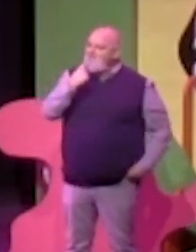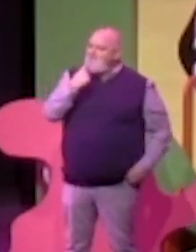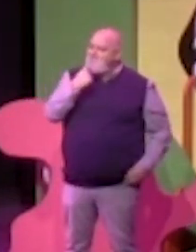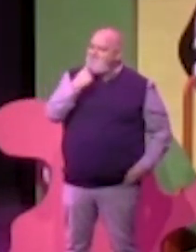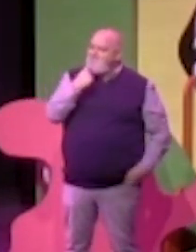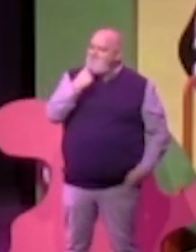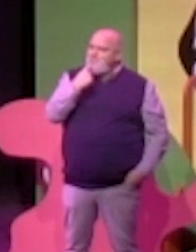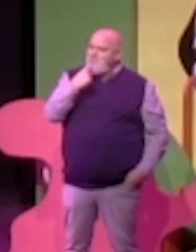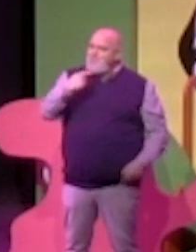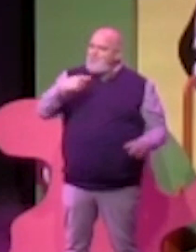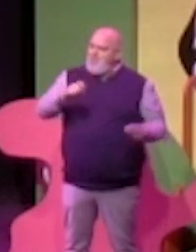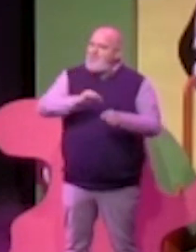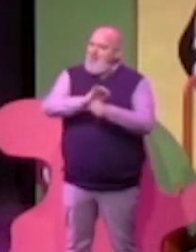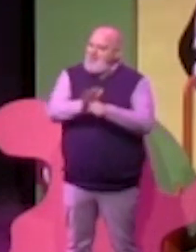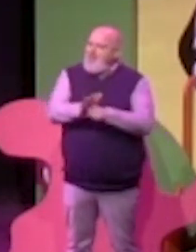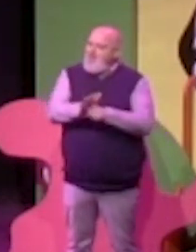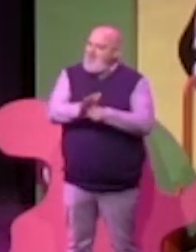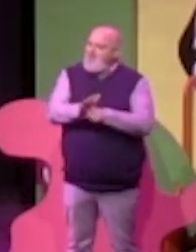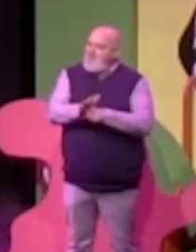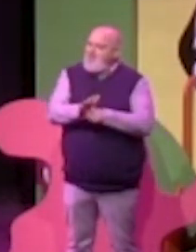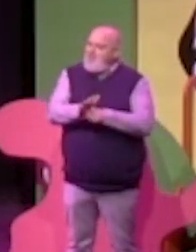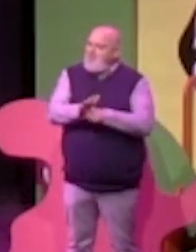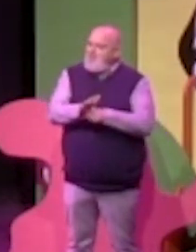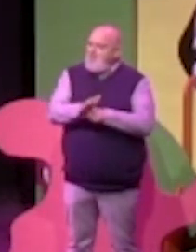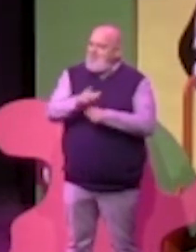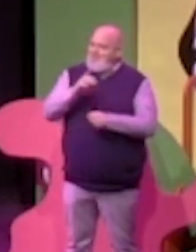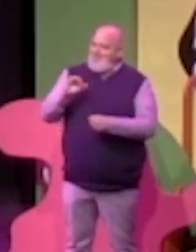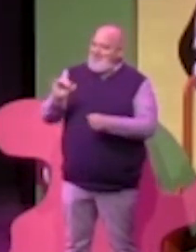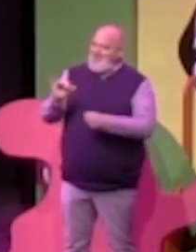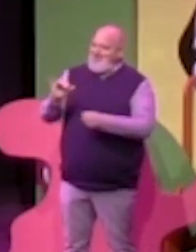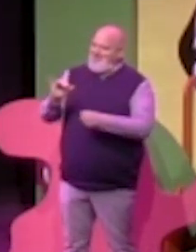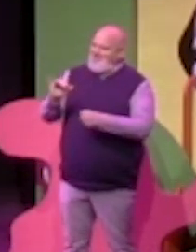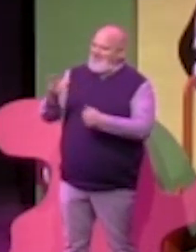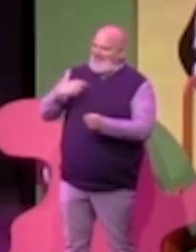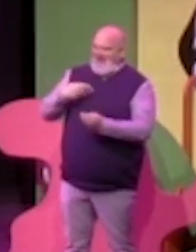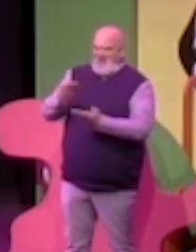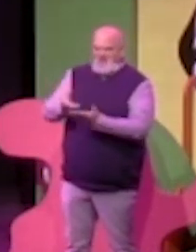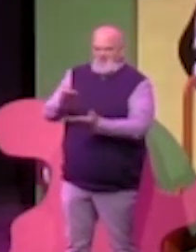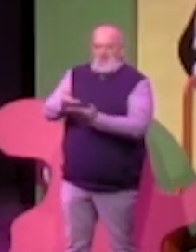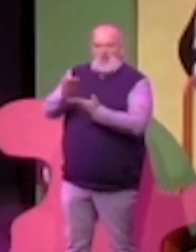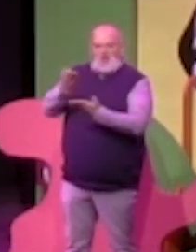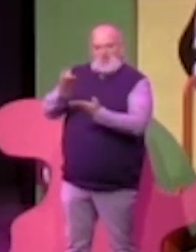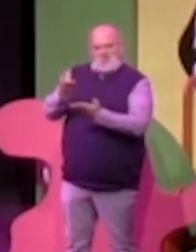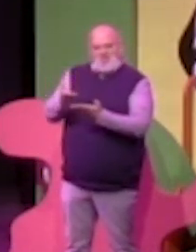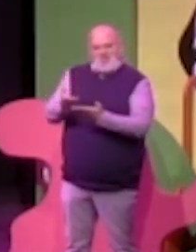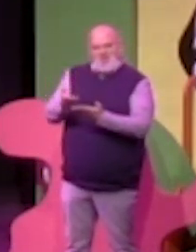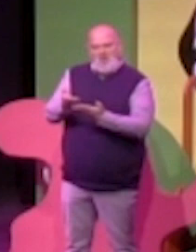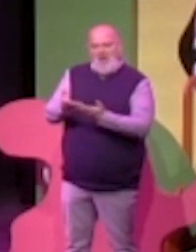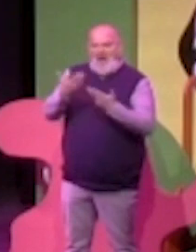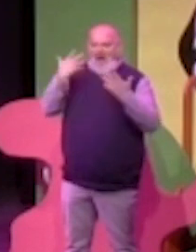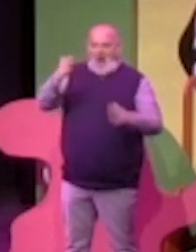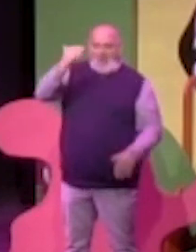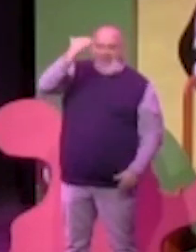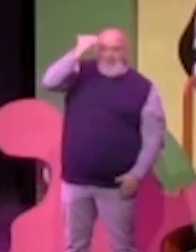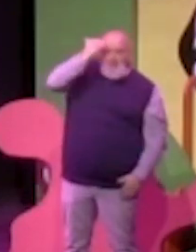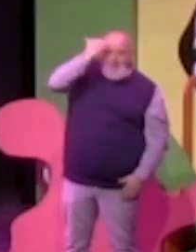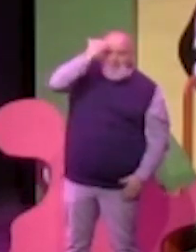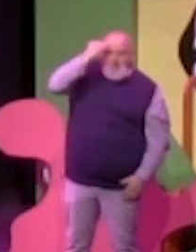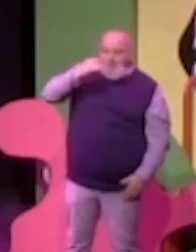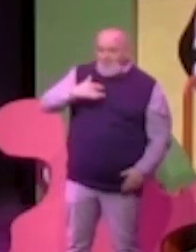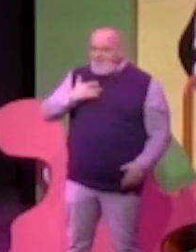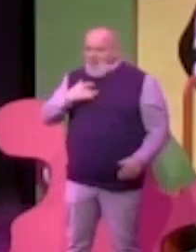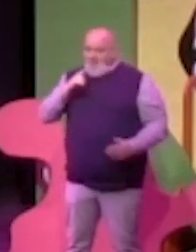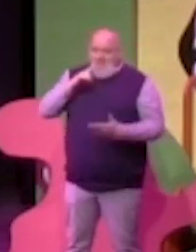in the pandemic, I feel like the pandemic actually affirmed a lot of things that I either already knew,